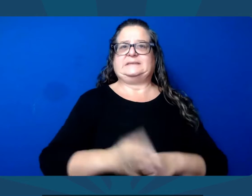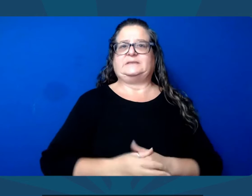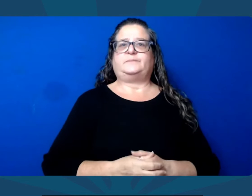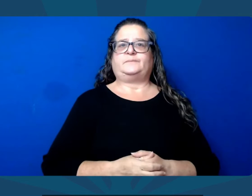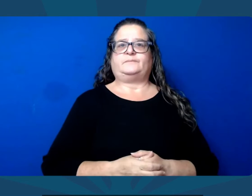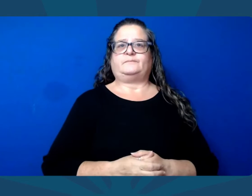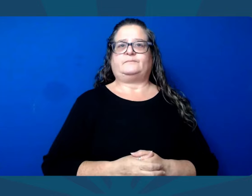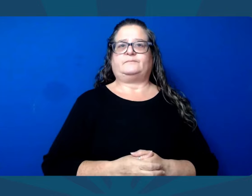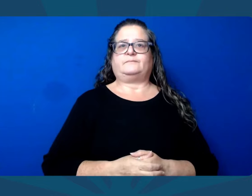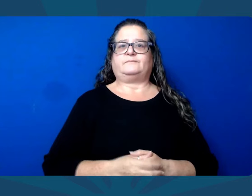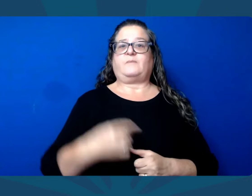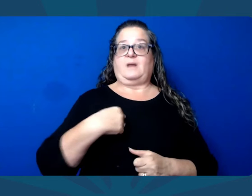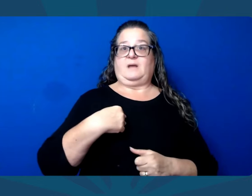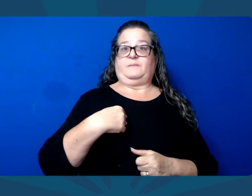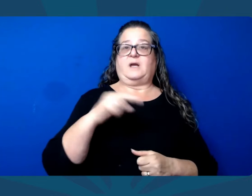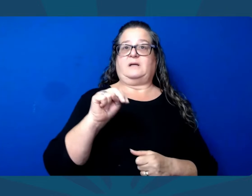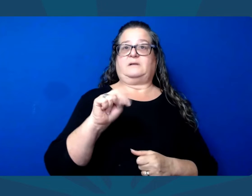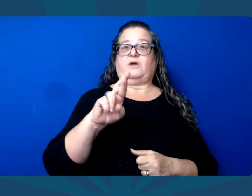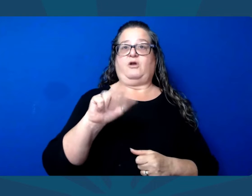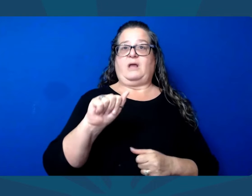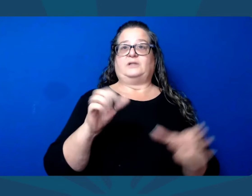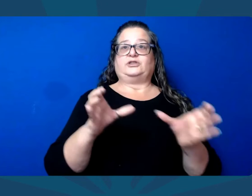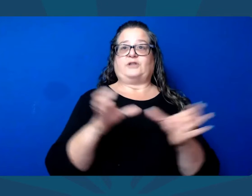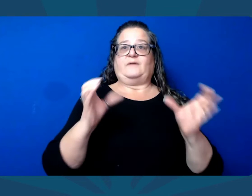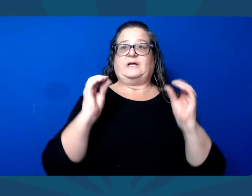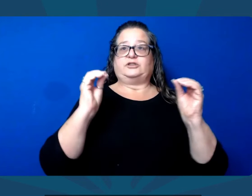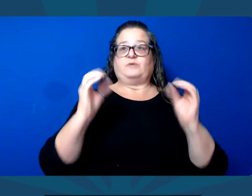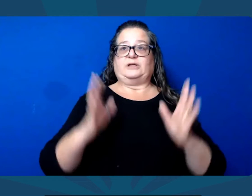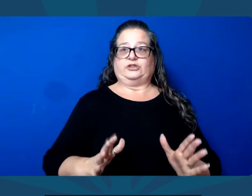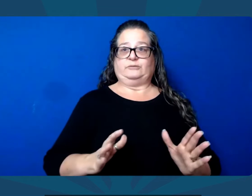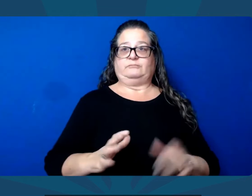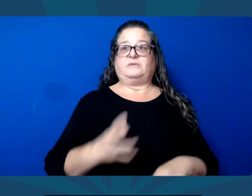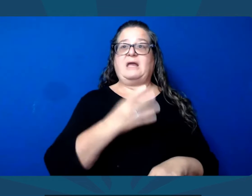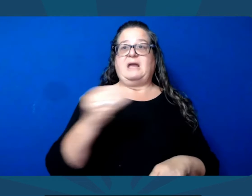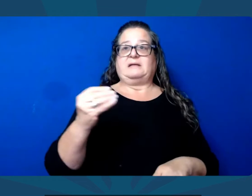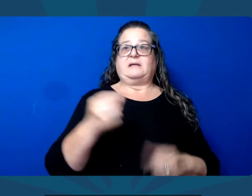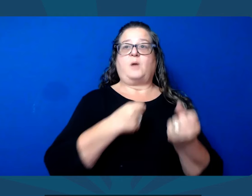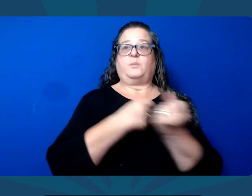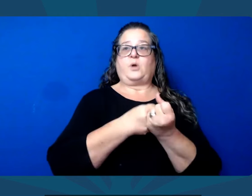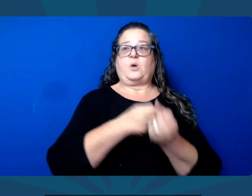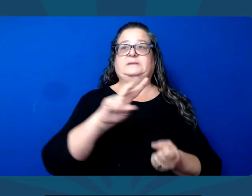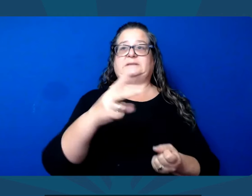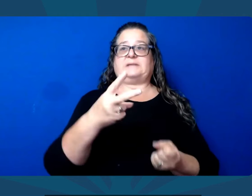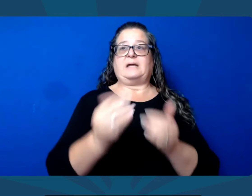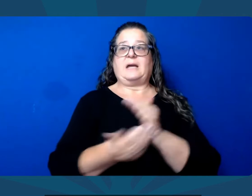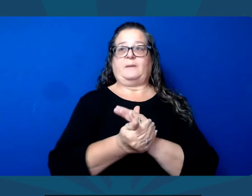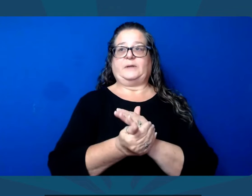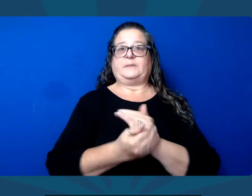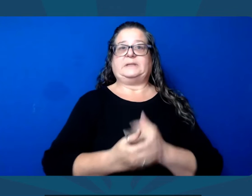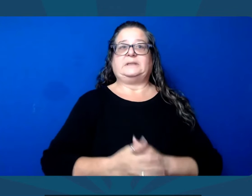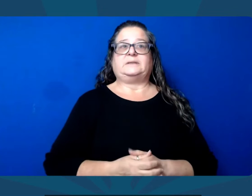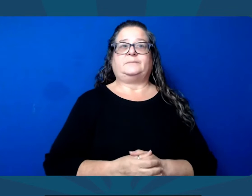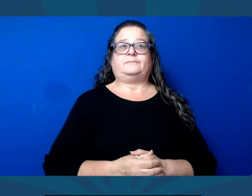of running a small business are. I am a NRA certified instructor